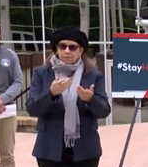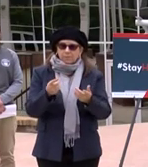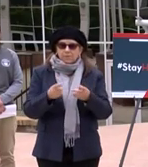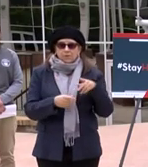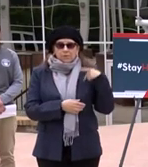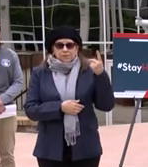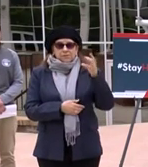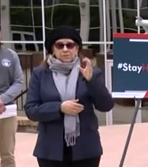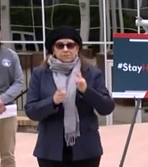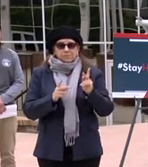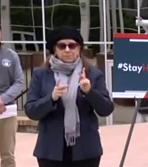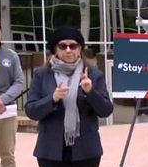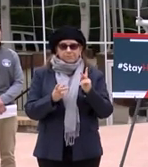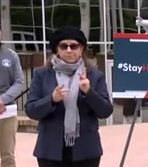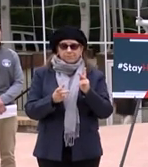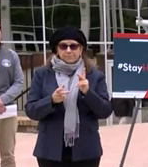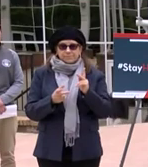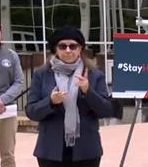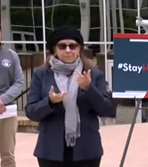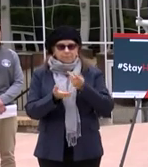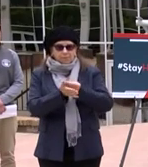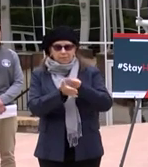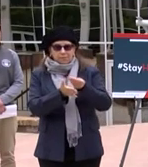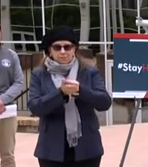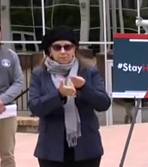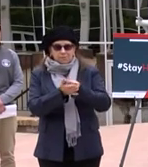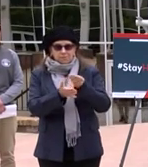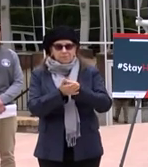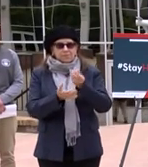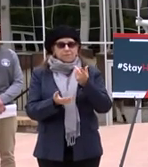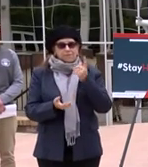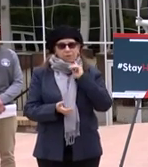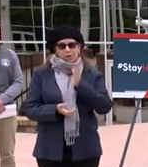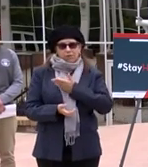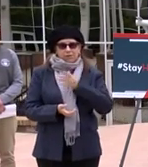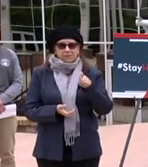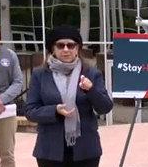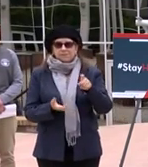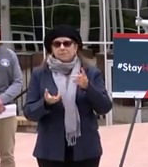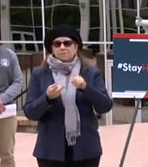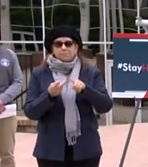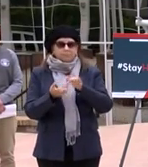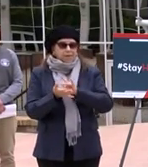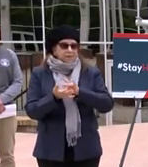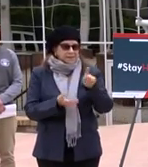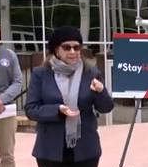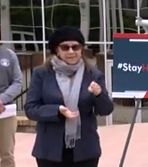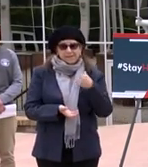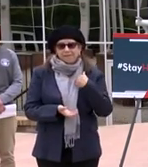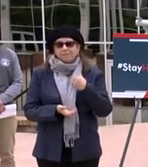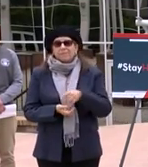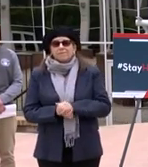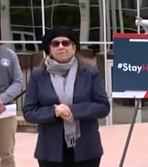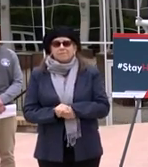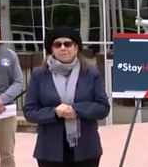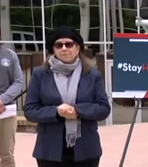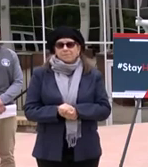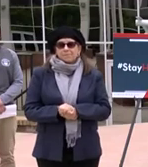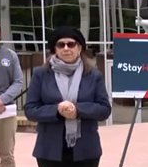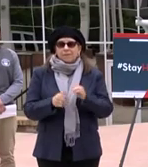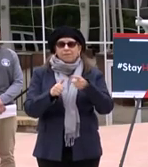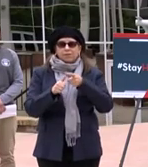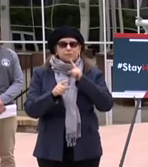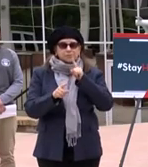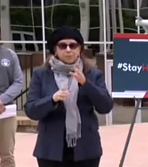needs, for our medical needs, and for our first responders and frontline workers. We're also,